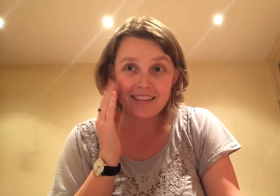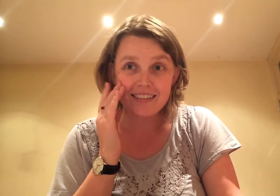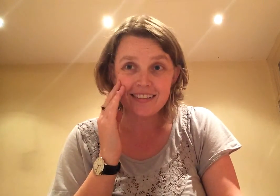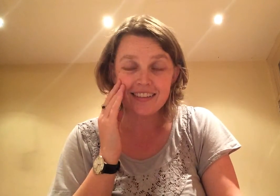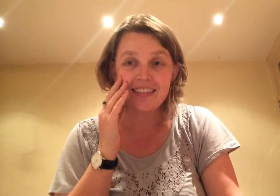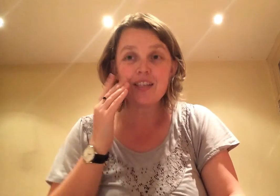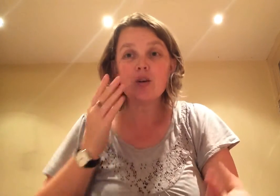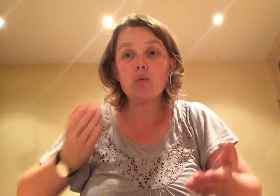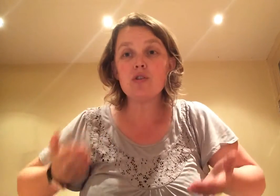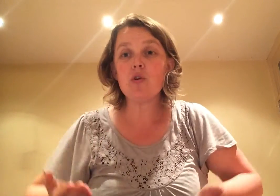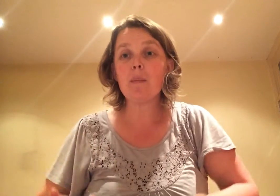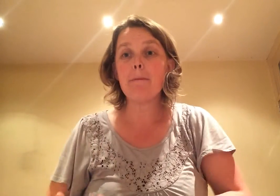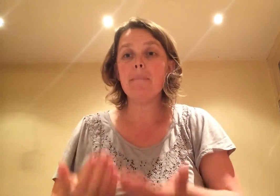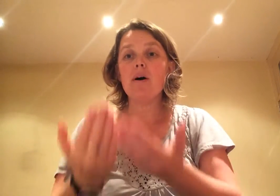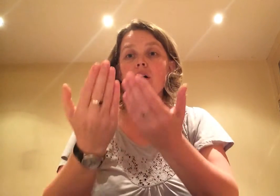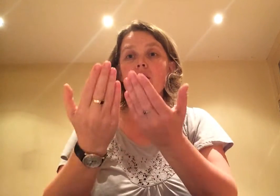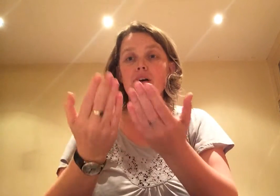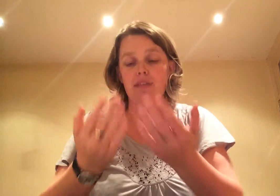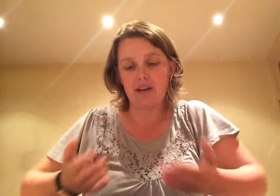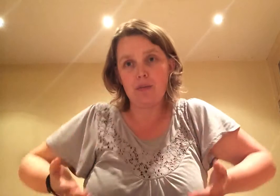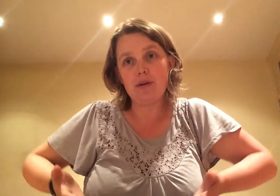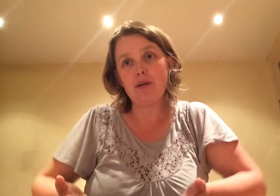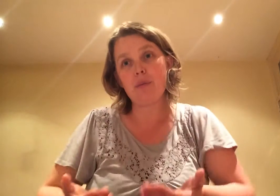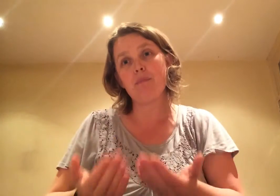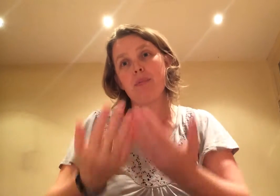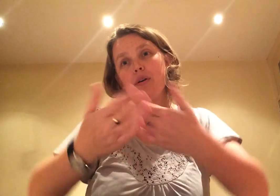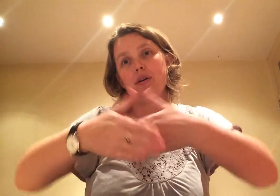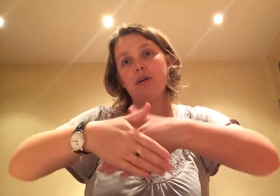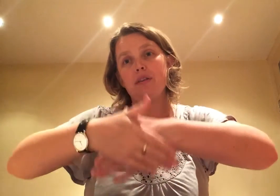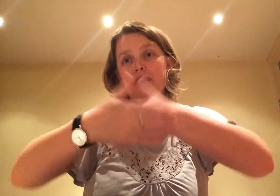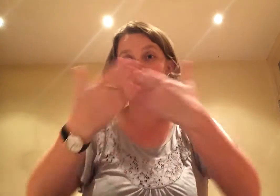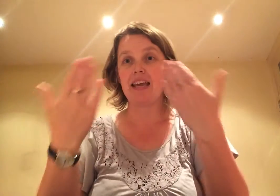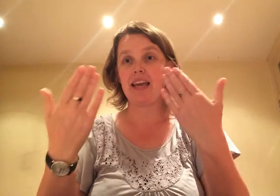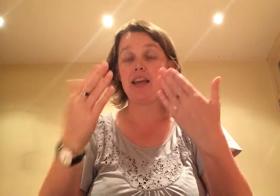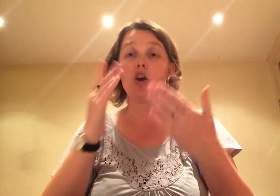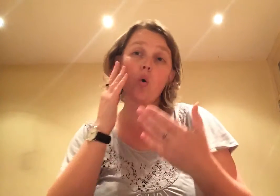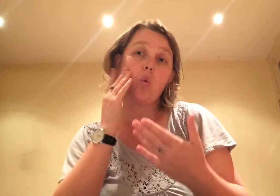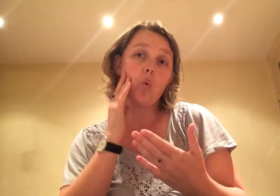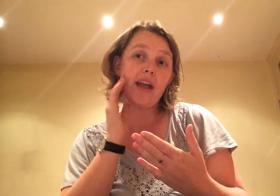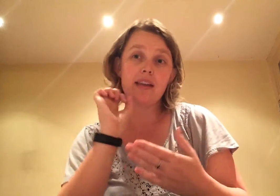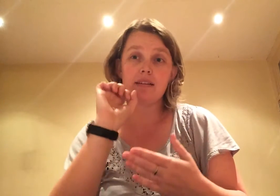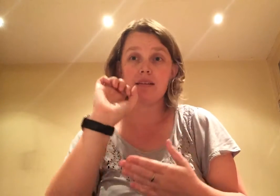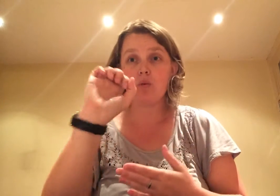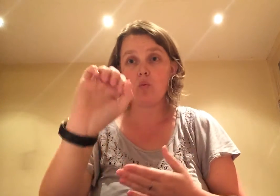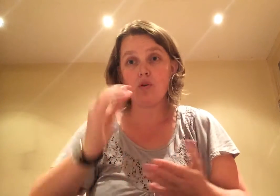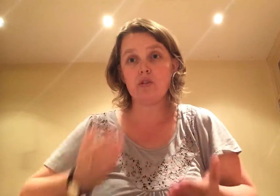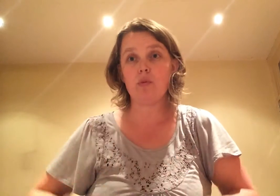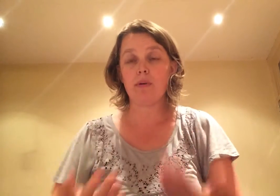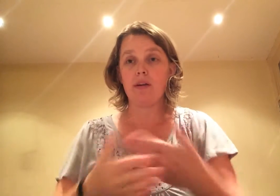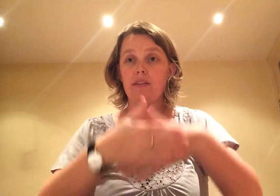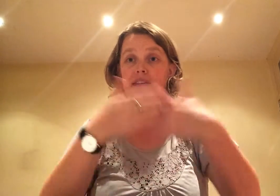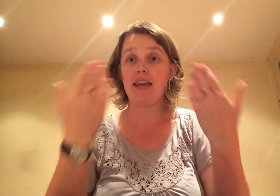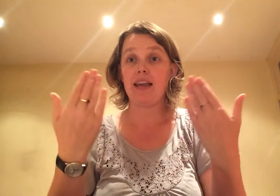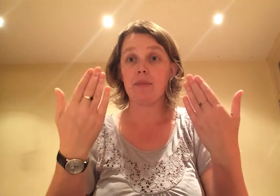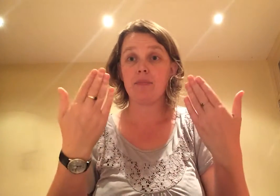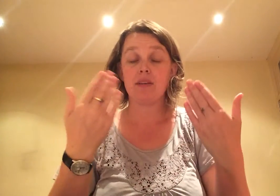When was your birth? Now birthday. When was your birthday?